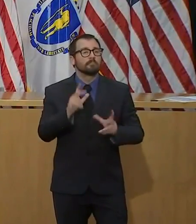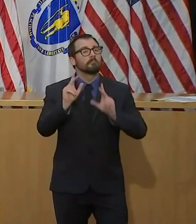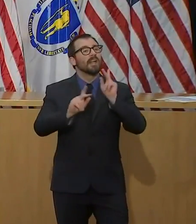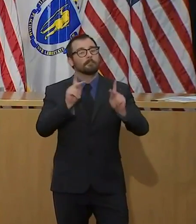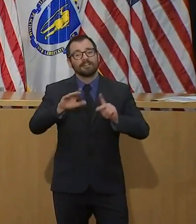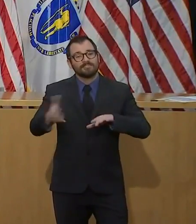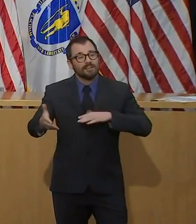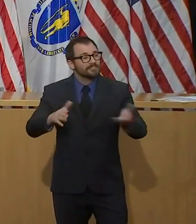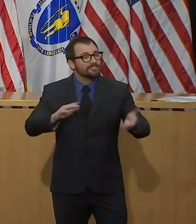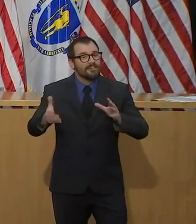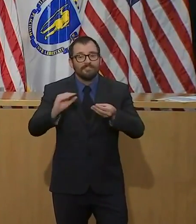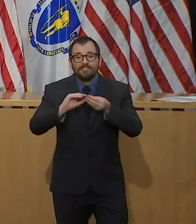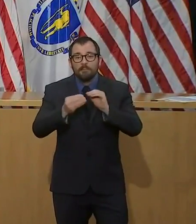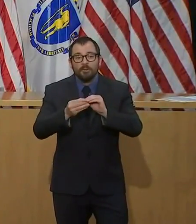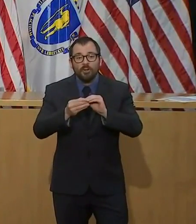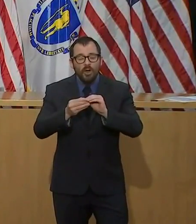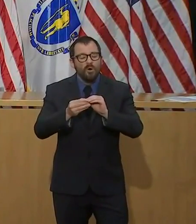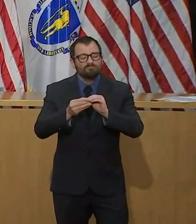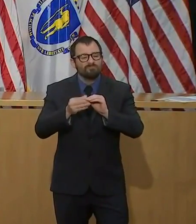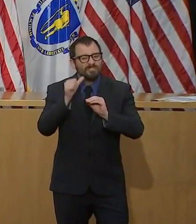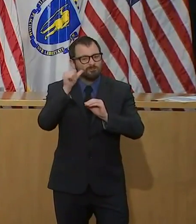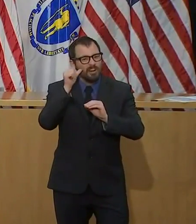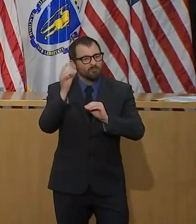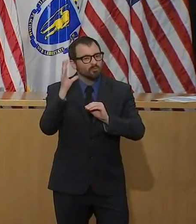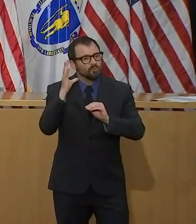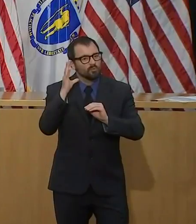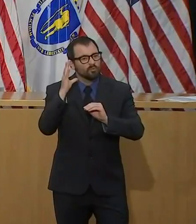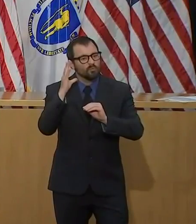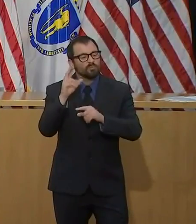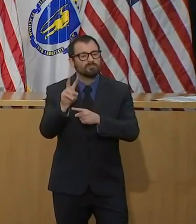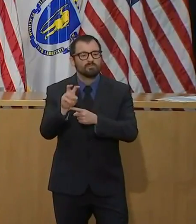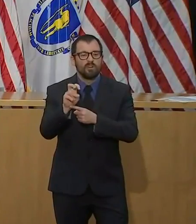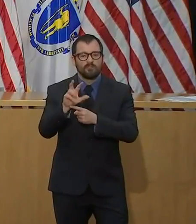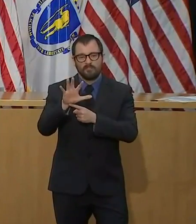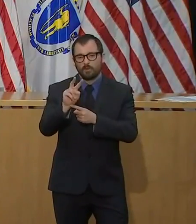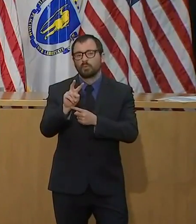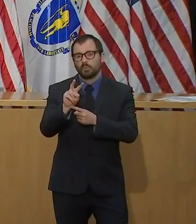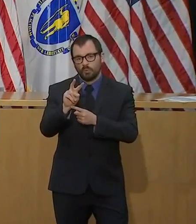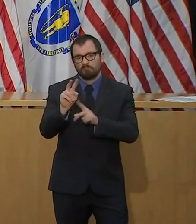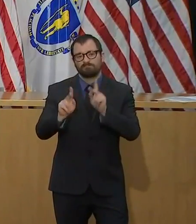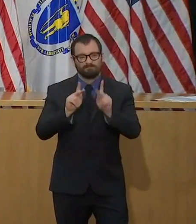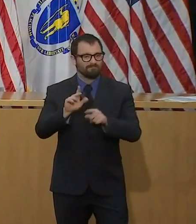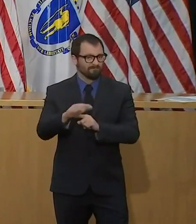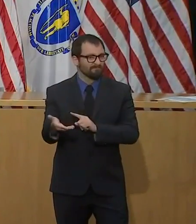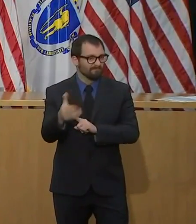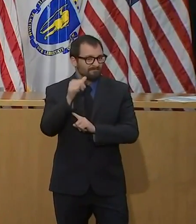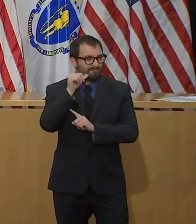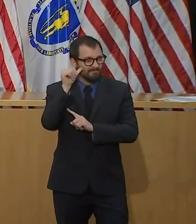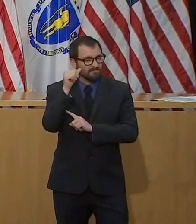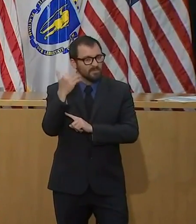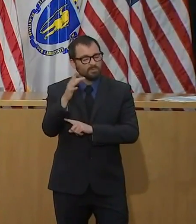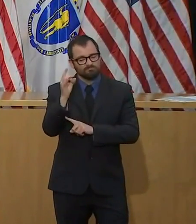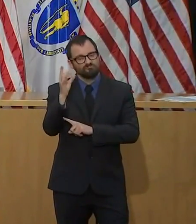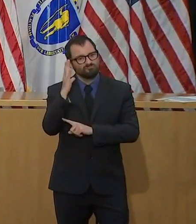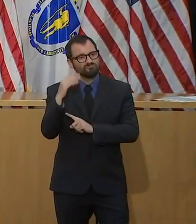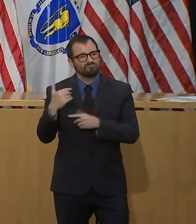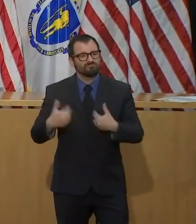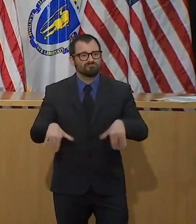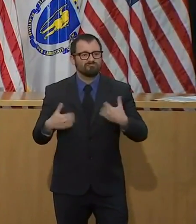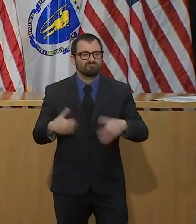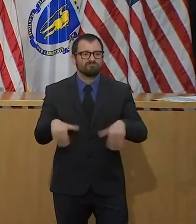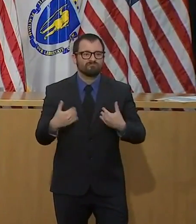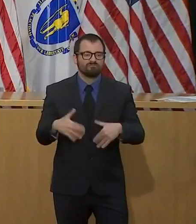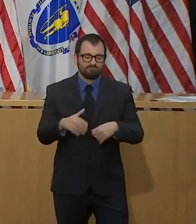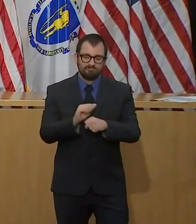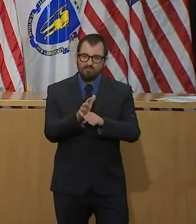people suspected to have been in close contact with those testing positive for the virus. He asked residents to please pick up the phone, answer the